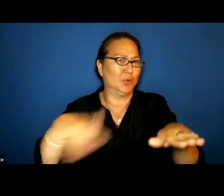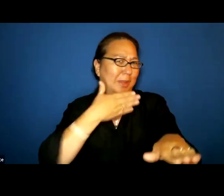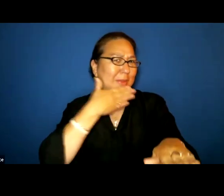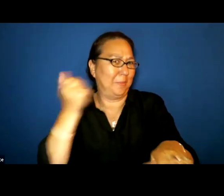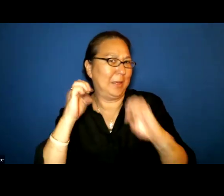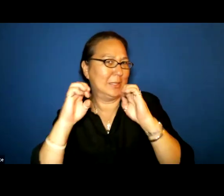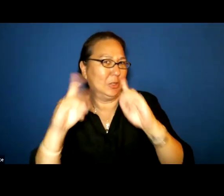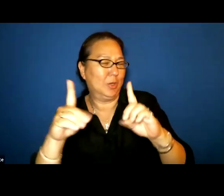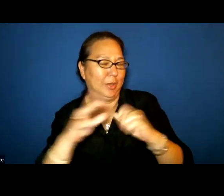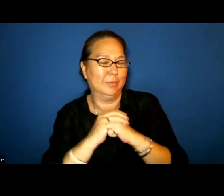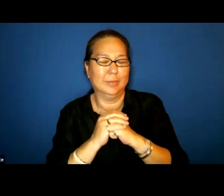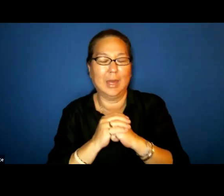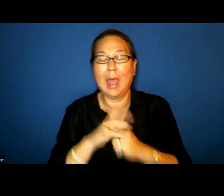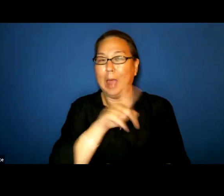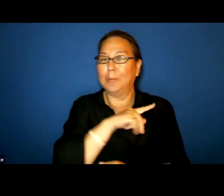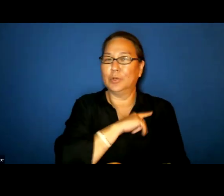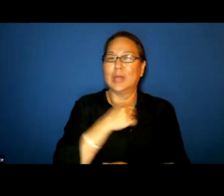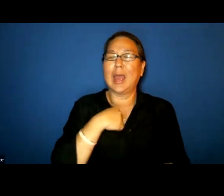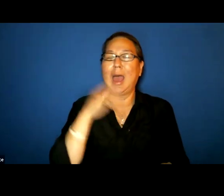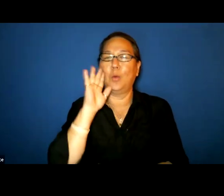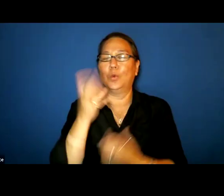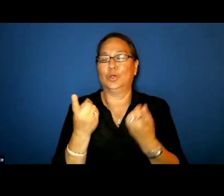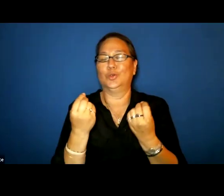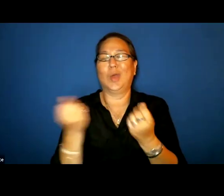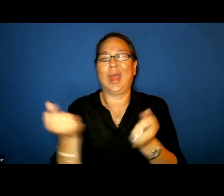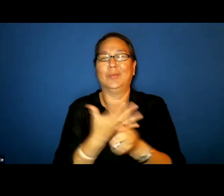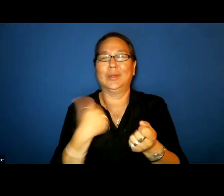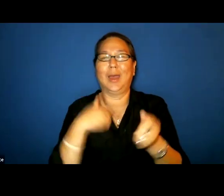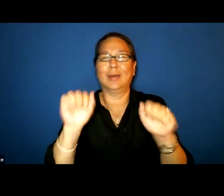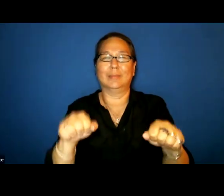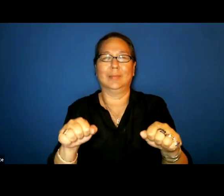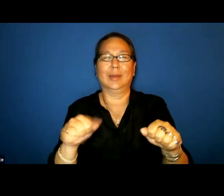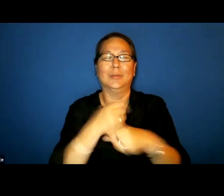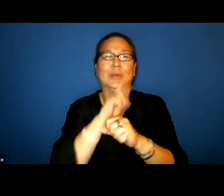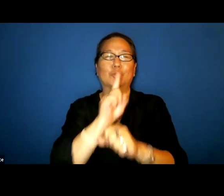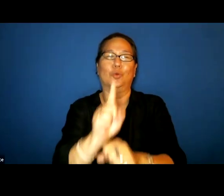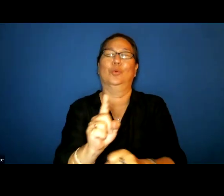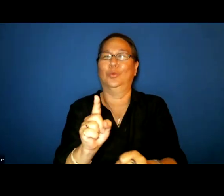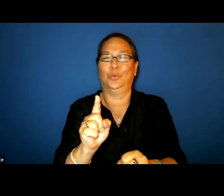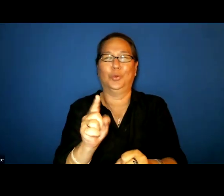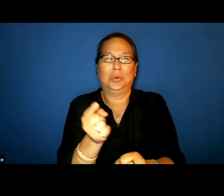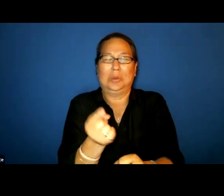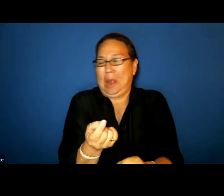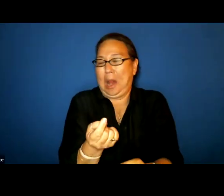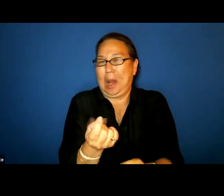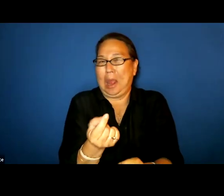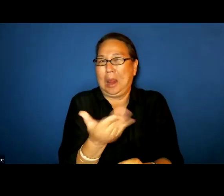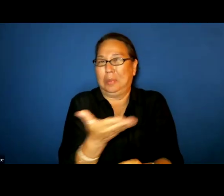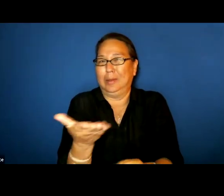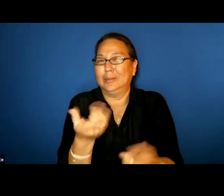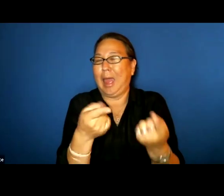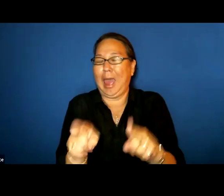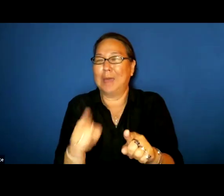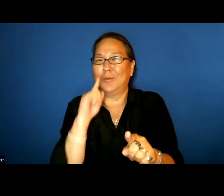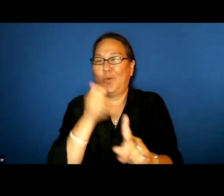so personally, I will continue to do everything I can possibly do to make sure those little things happen for